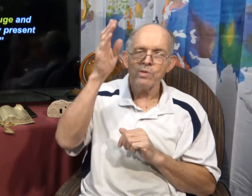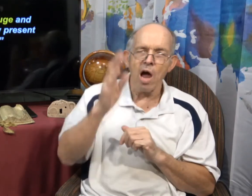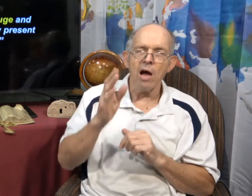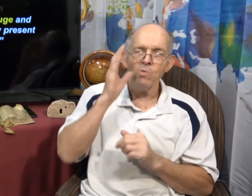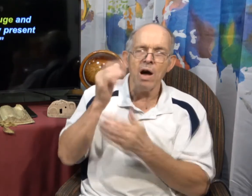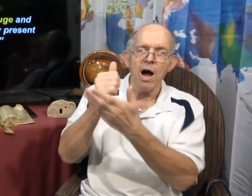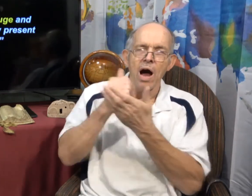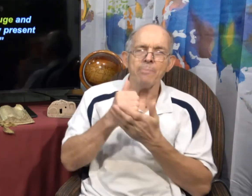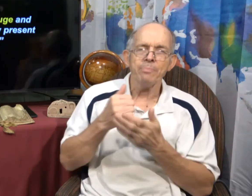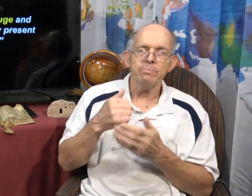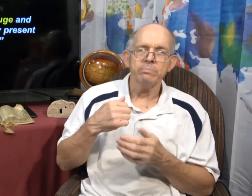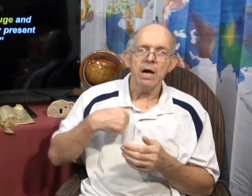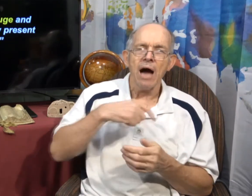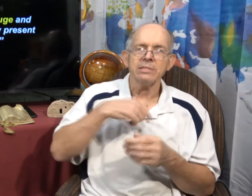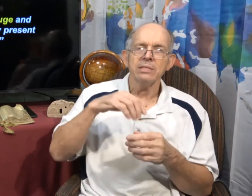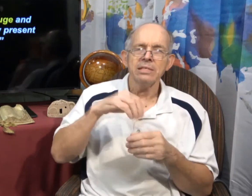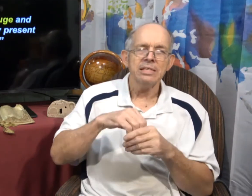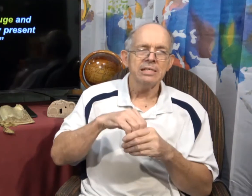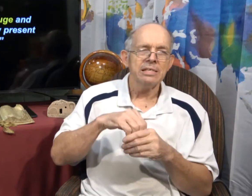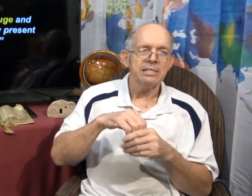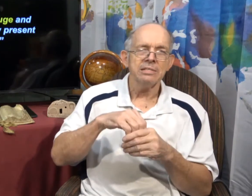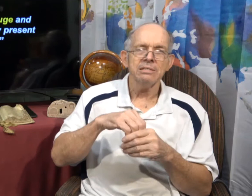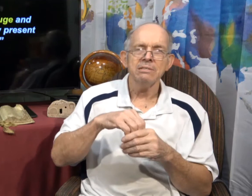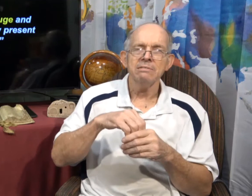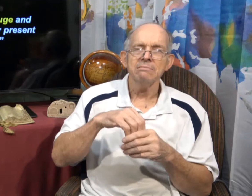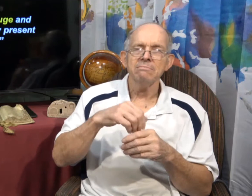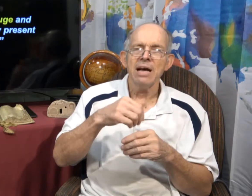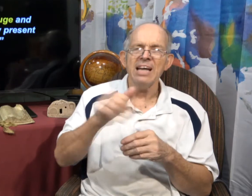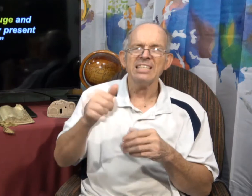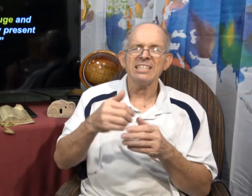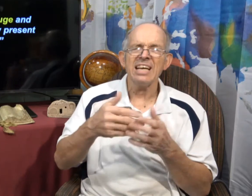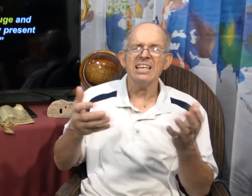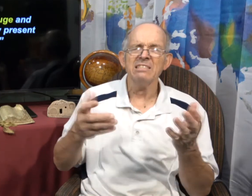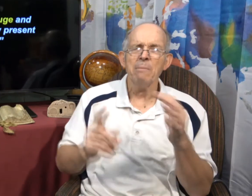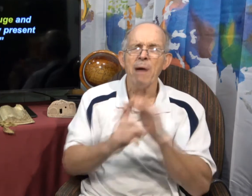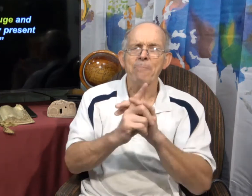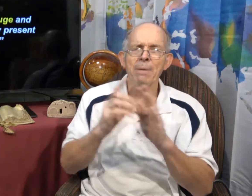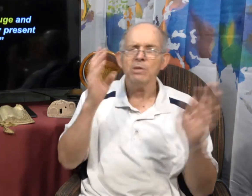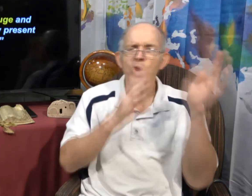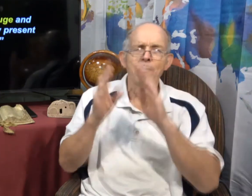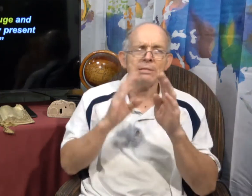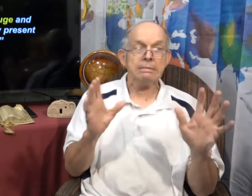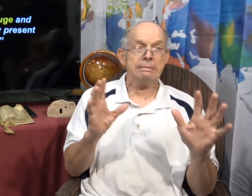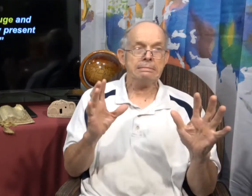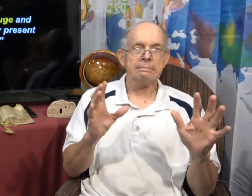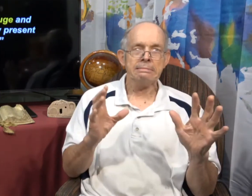God will help us in anything but trouble.